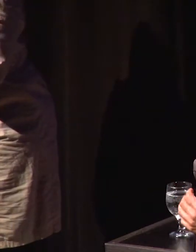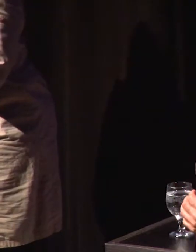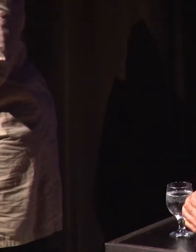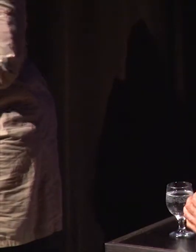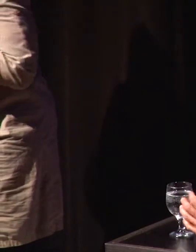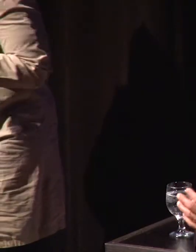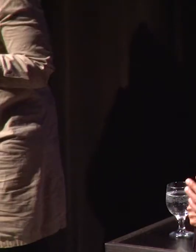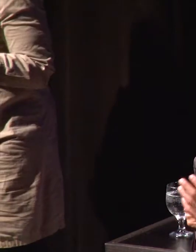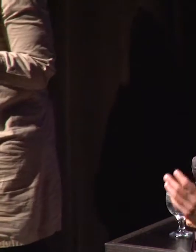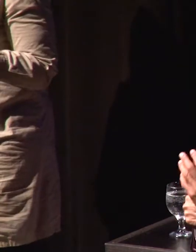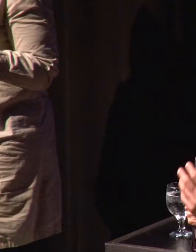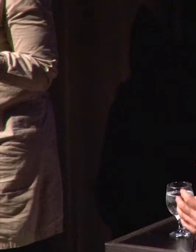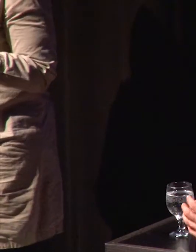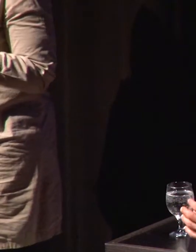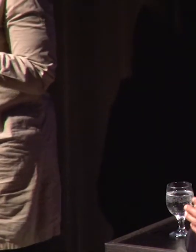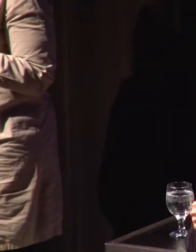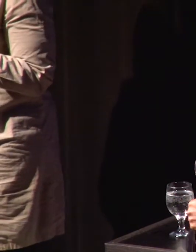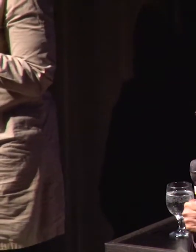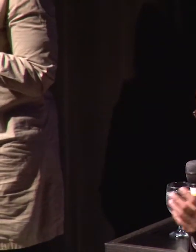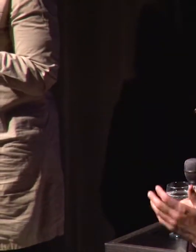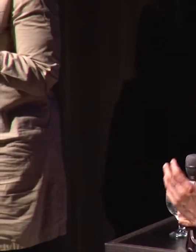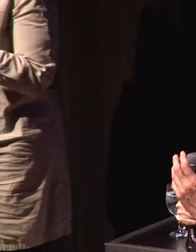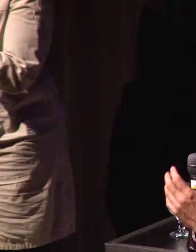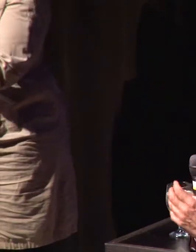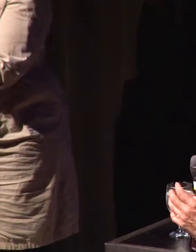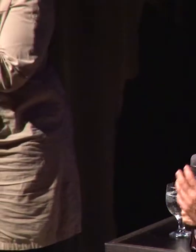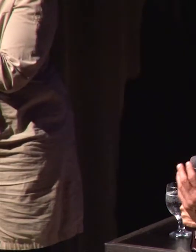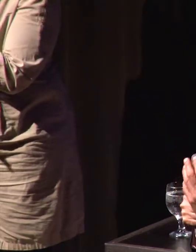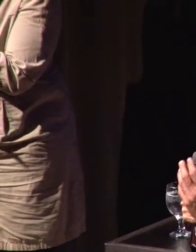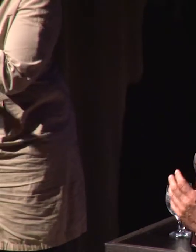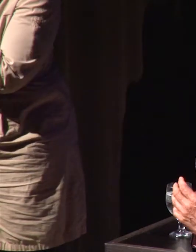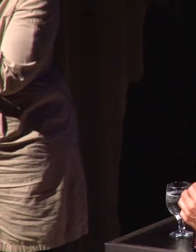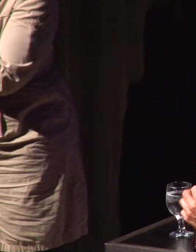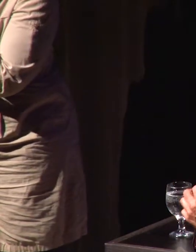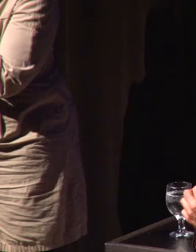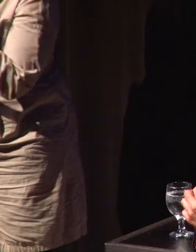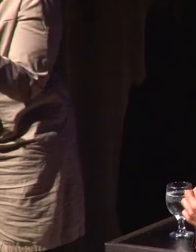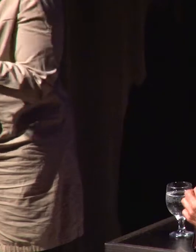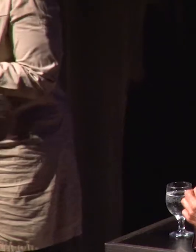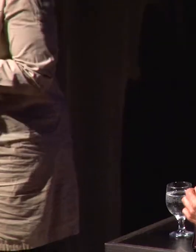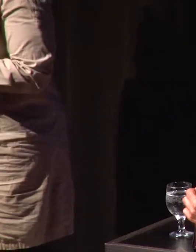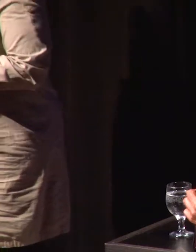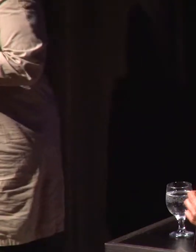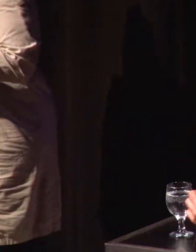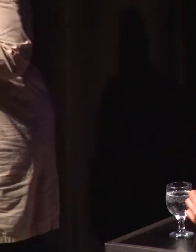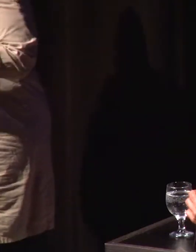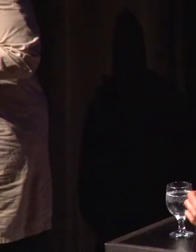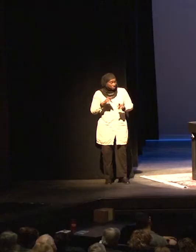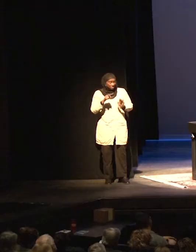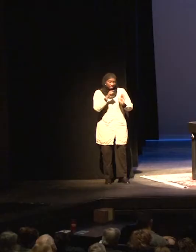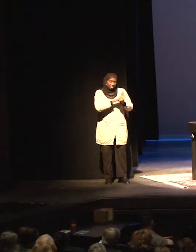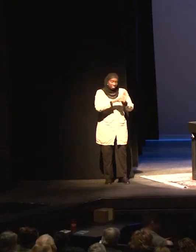talk about hatred, dislike of somebody that is not like yourself,